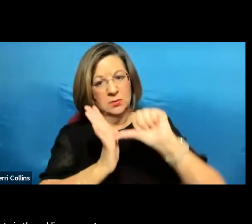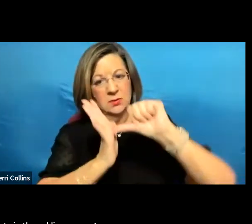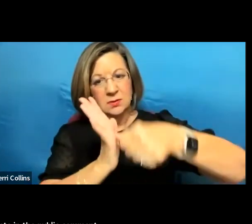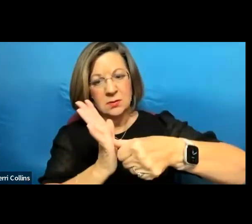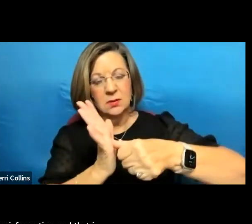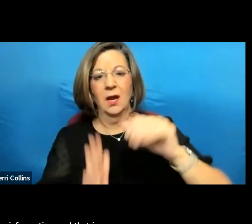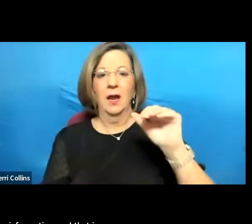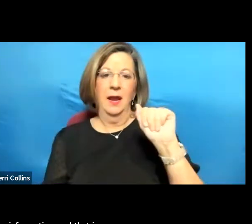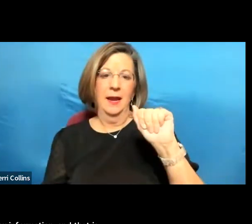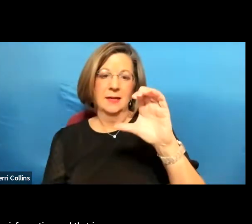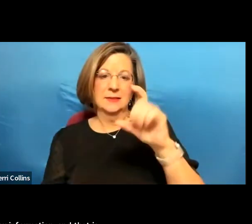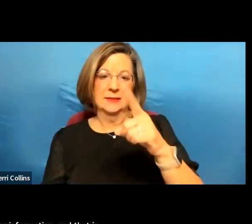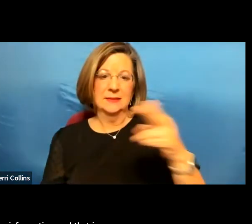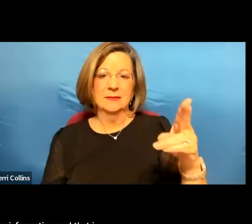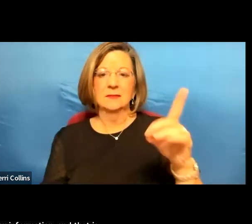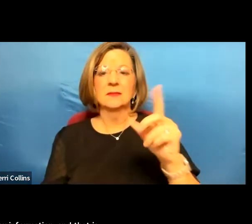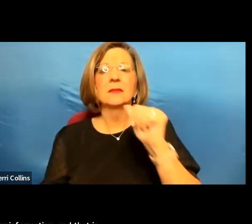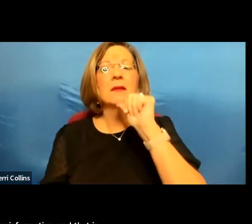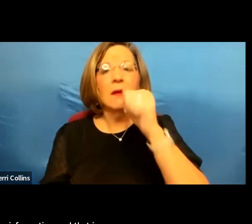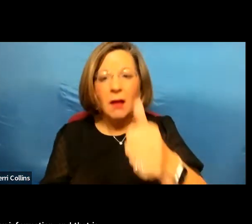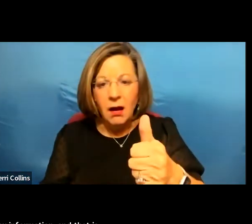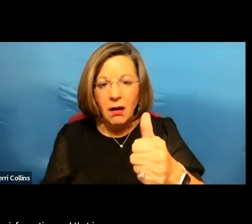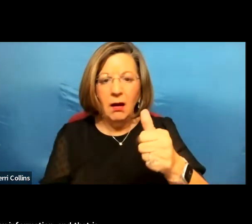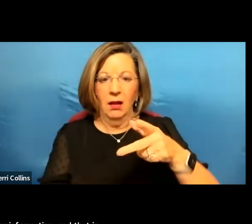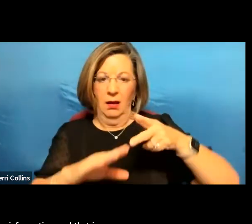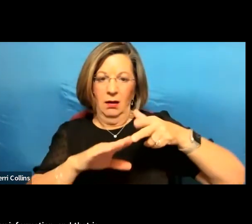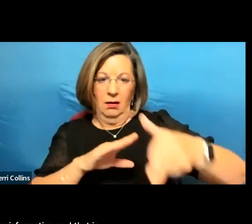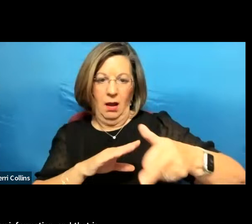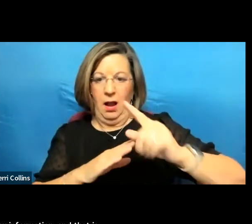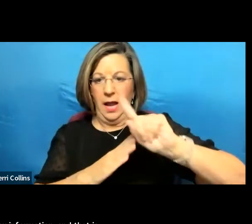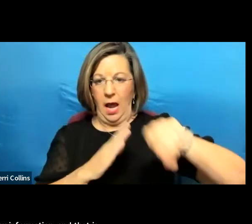that information. And I would like to emphasize that